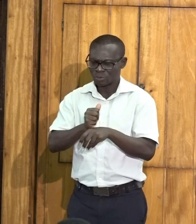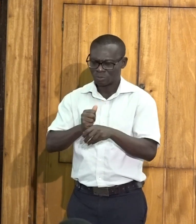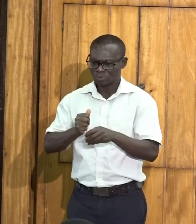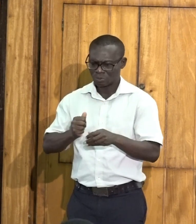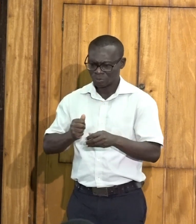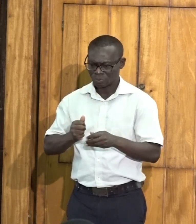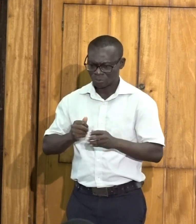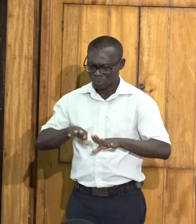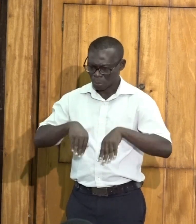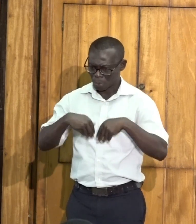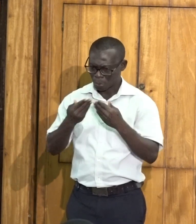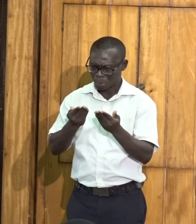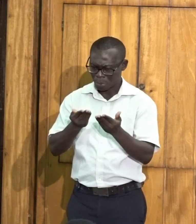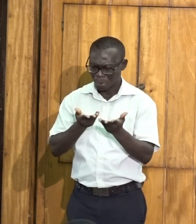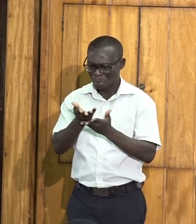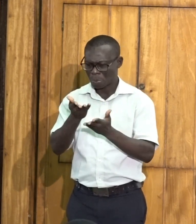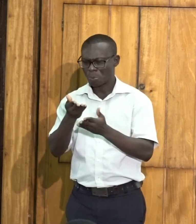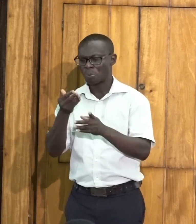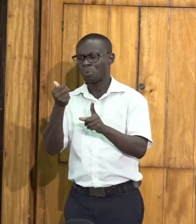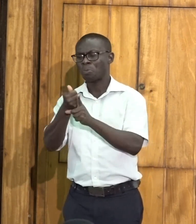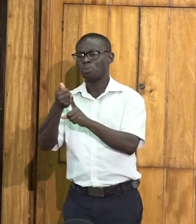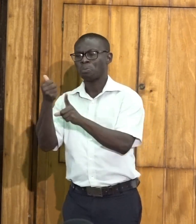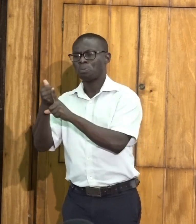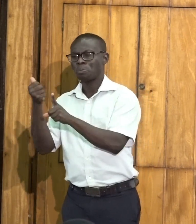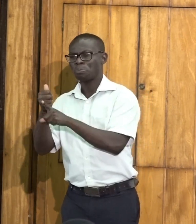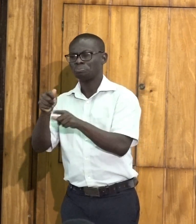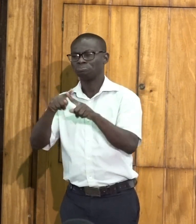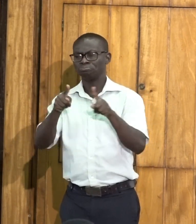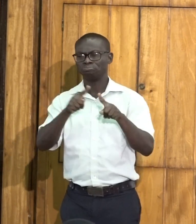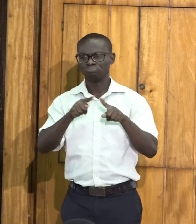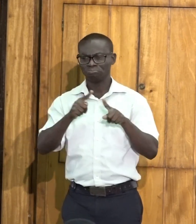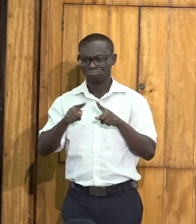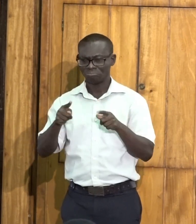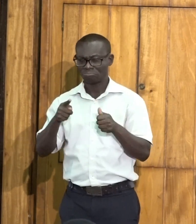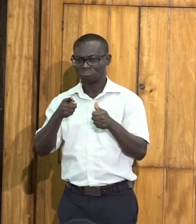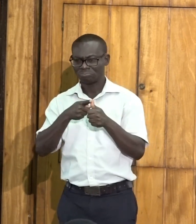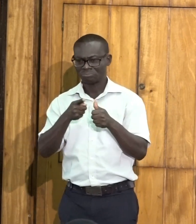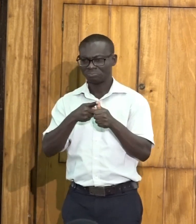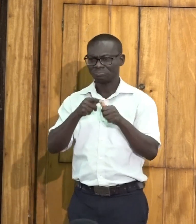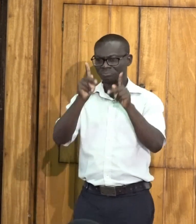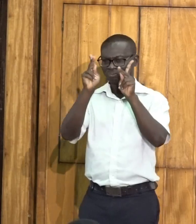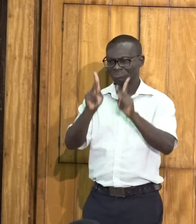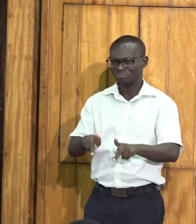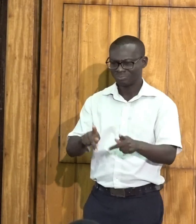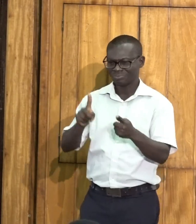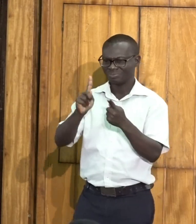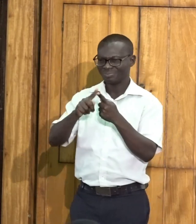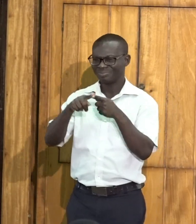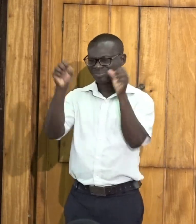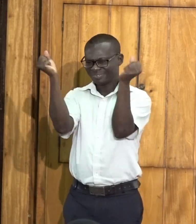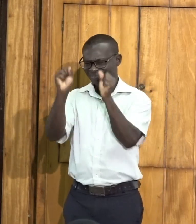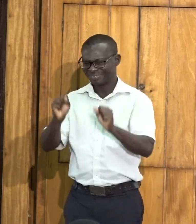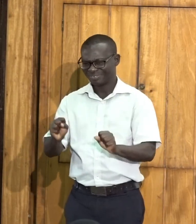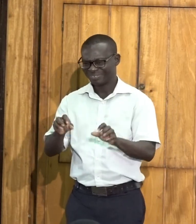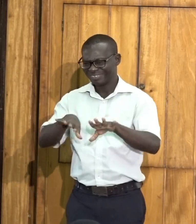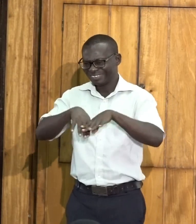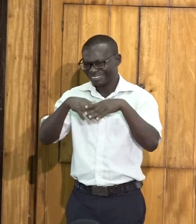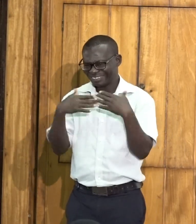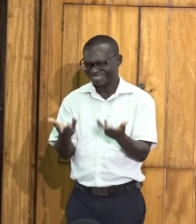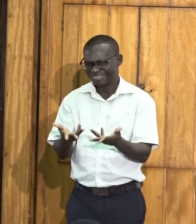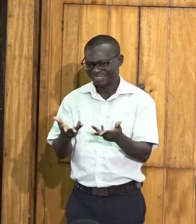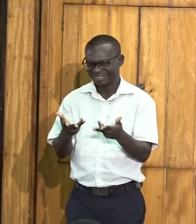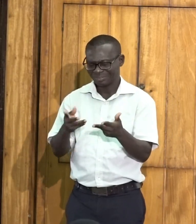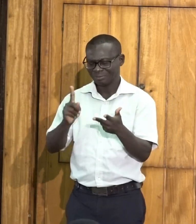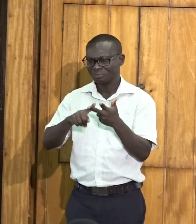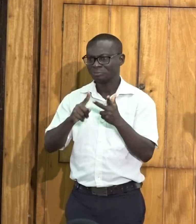by many different factors. One, do we have the personnel? What's the structure of the facility? At what level of the health